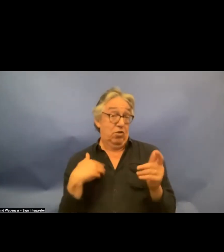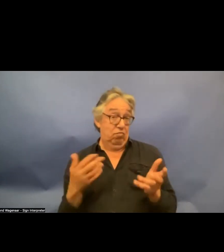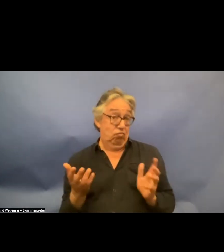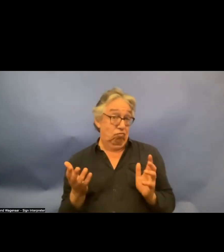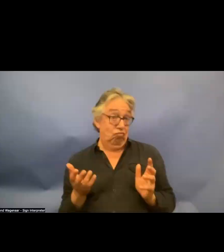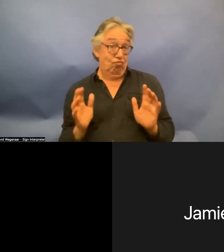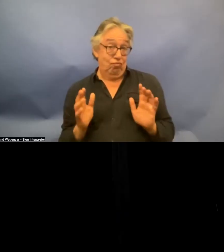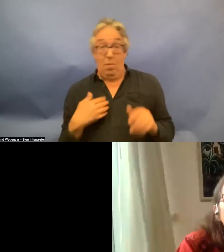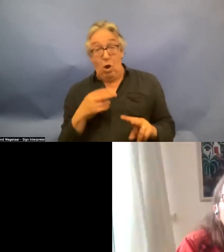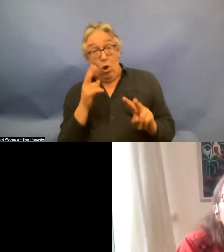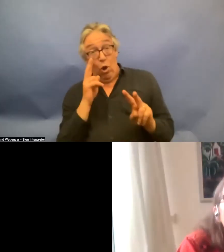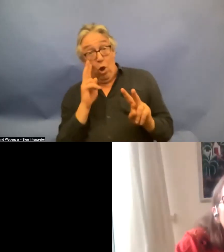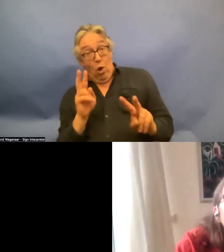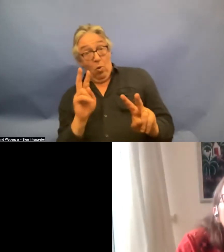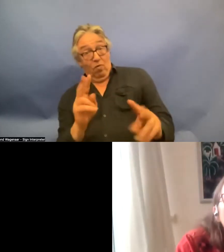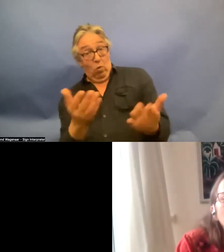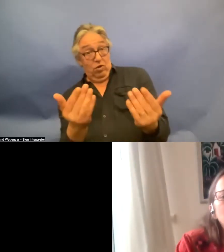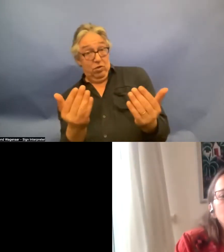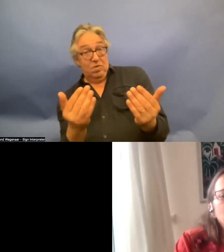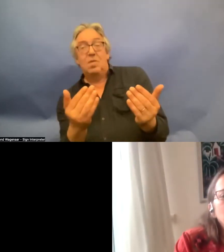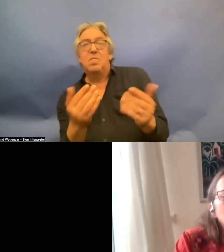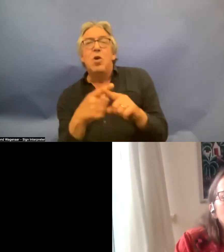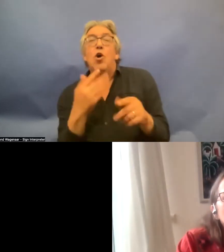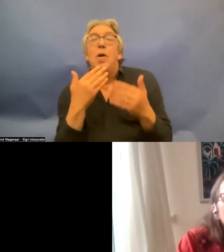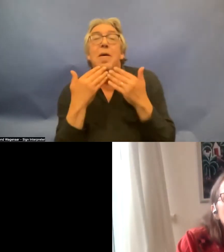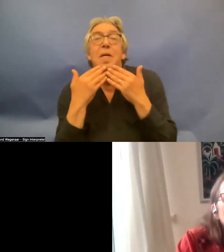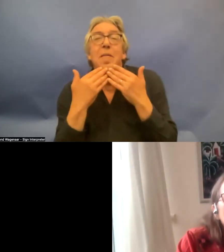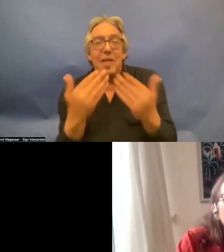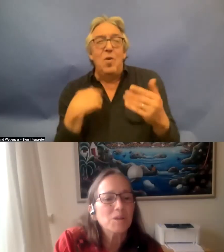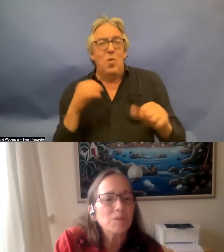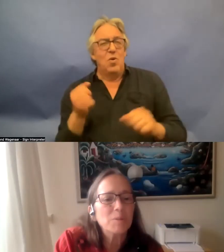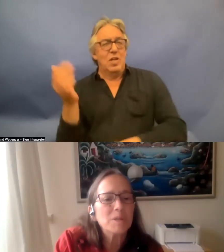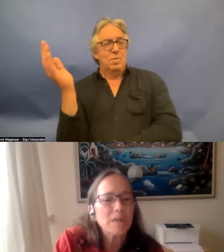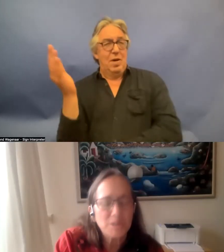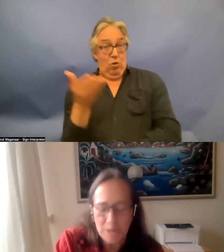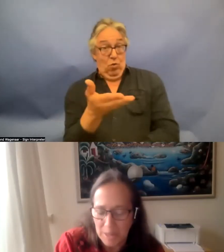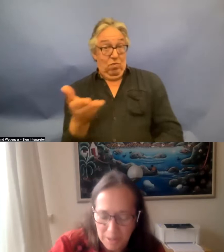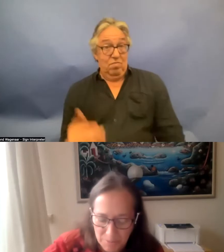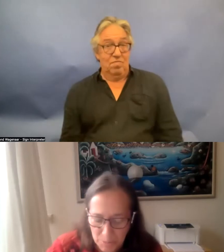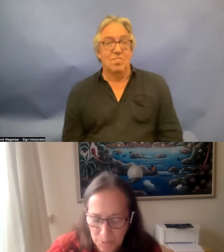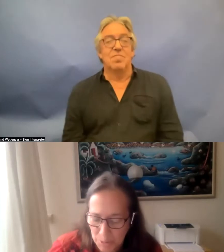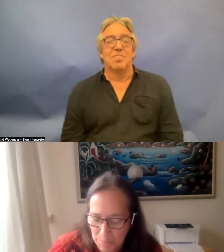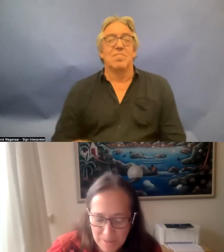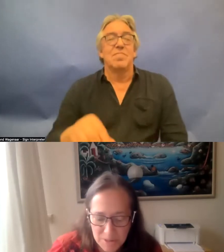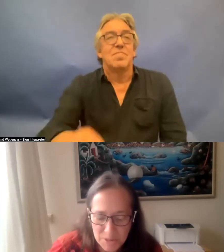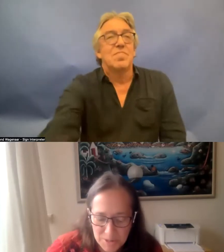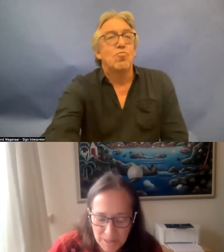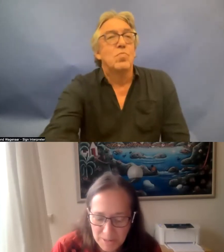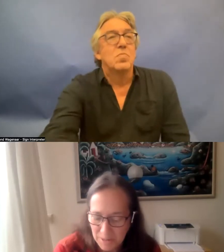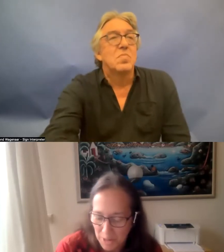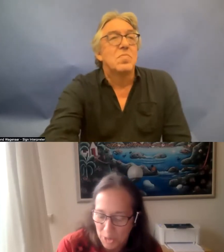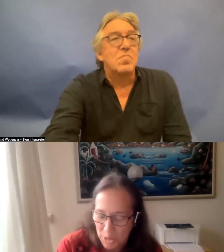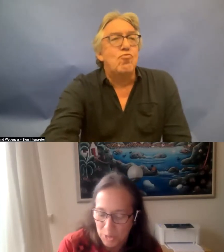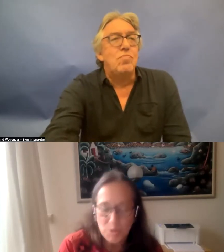forward and say thank you for the floor. Thank you very much, Katrin, and for your messages